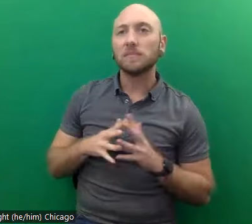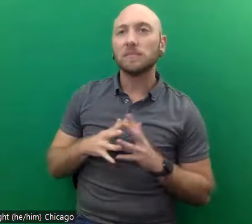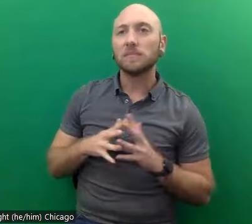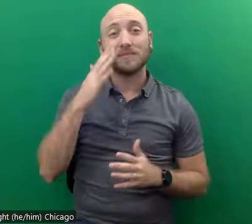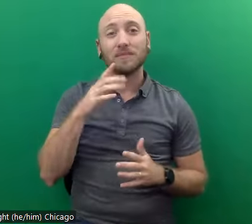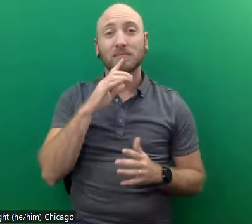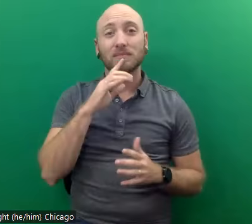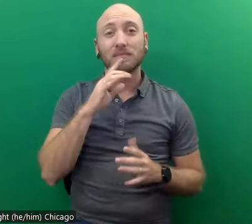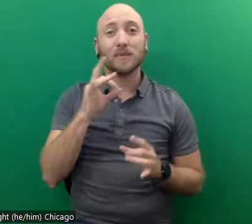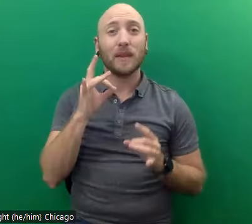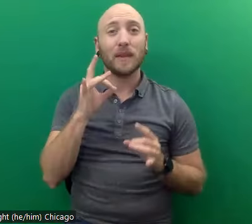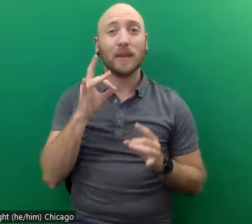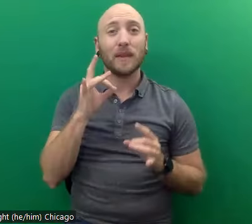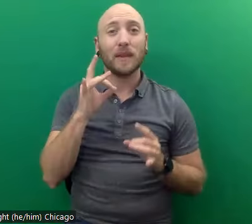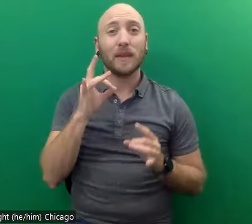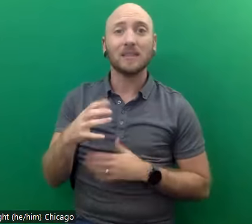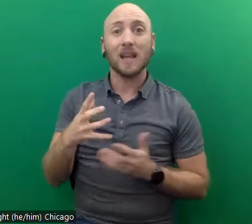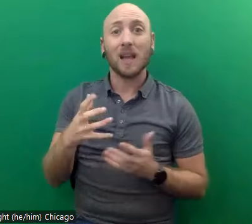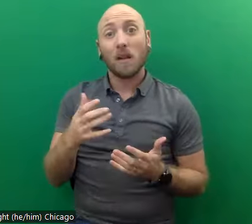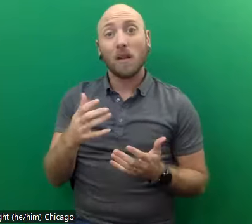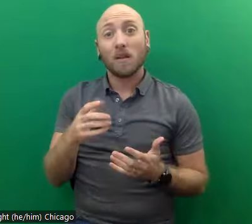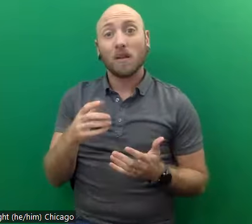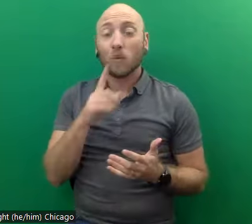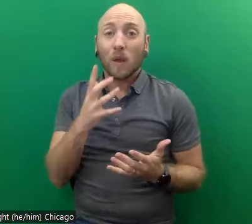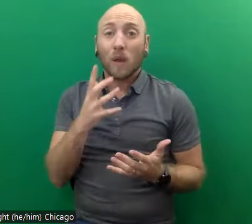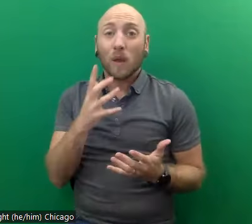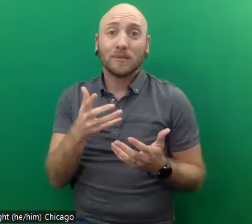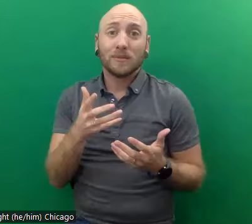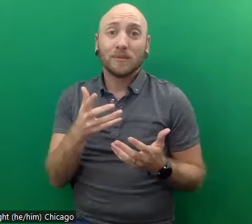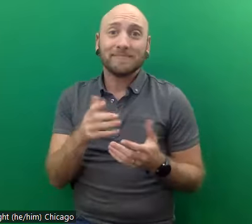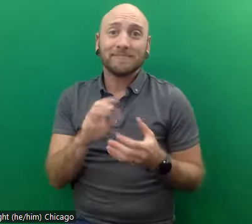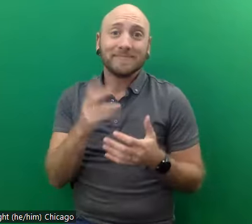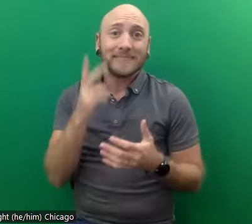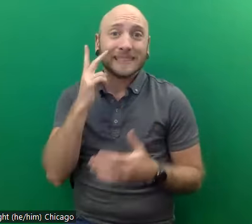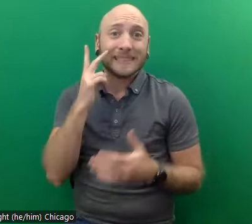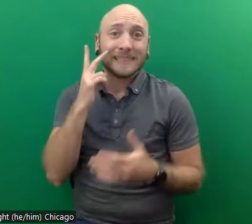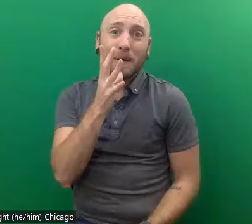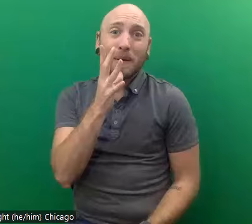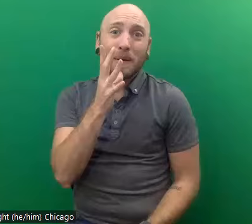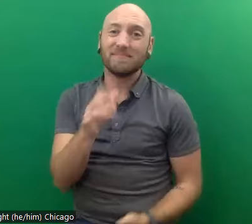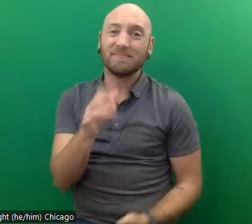thing I wanted was my mother, and I couldn't have that. And this particular Christmas,